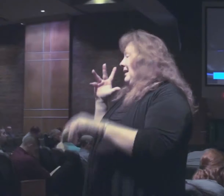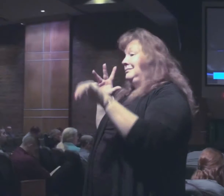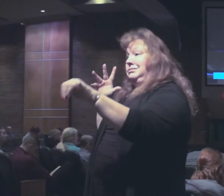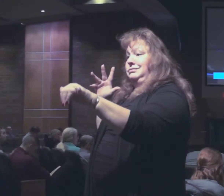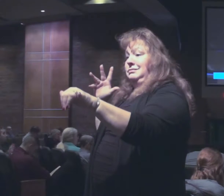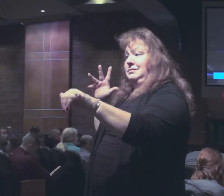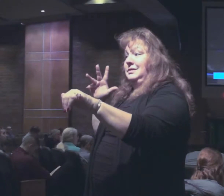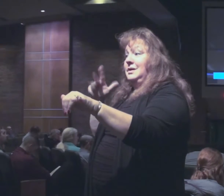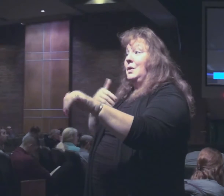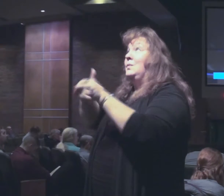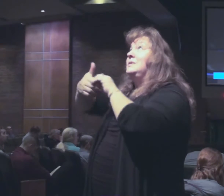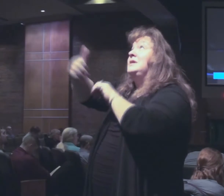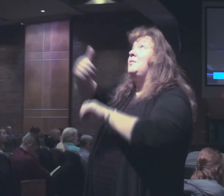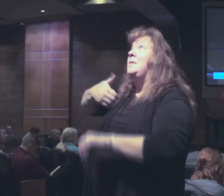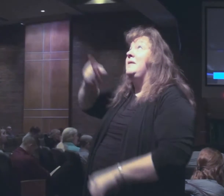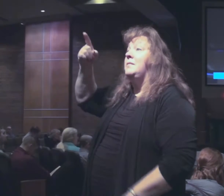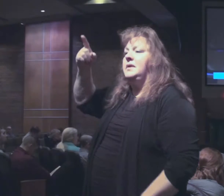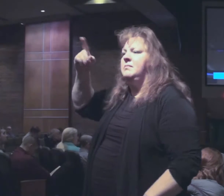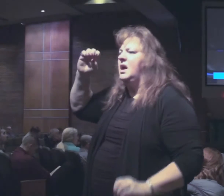ever separate us from God.